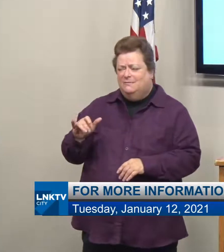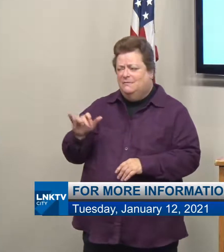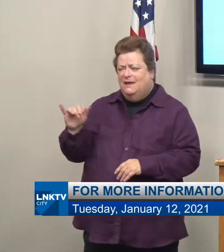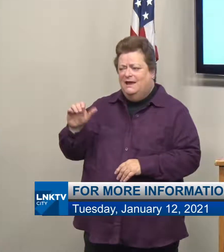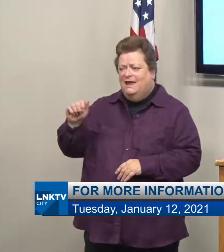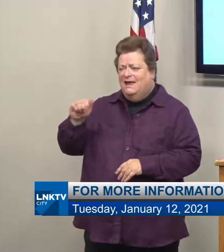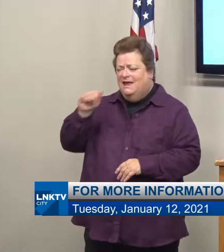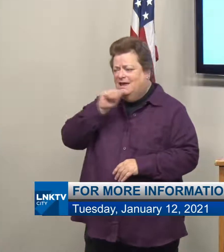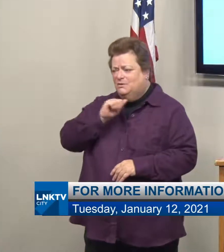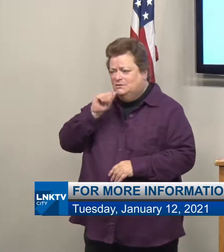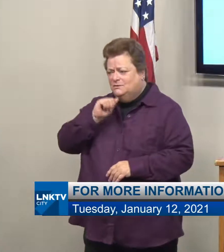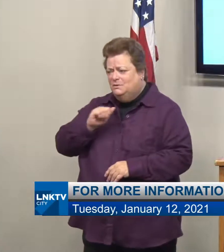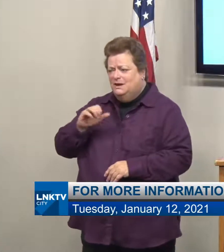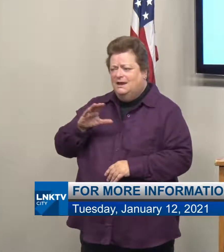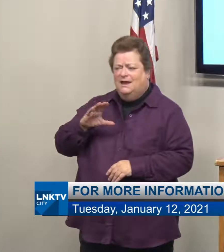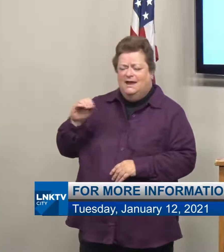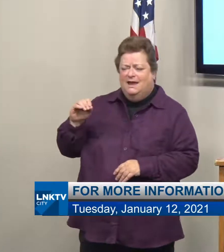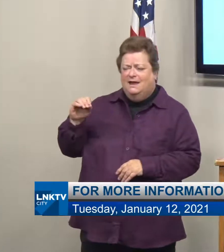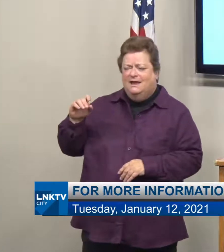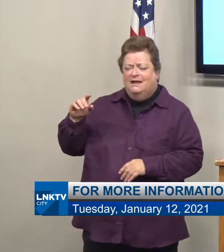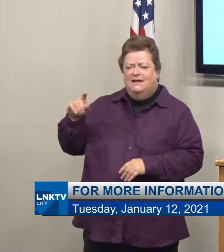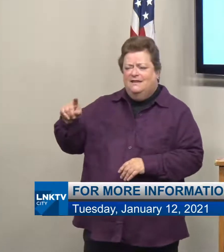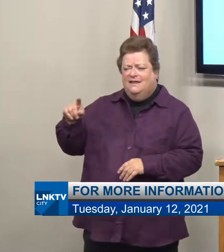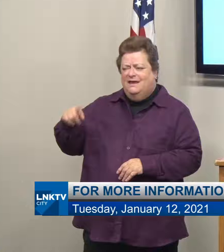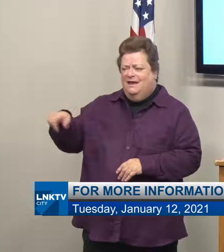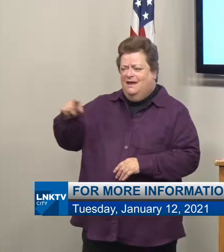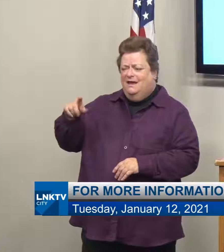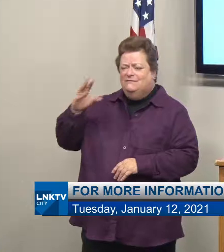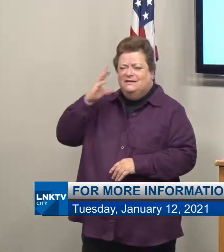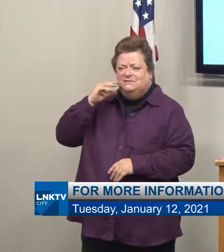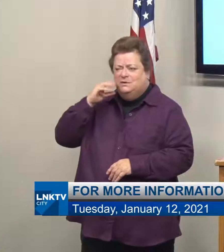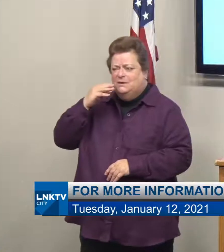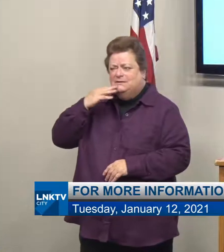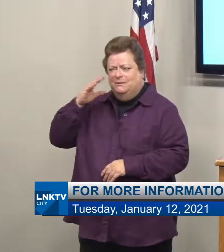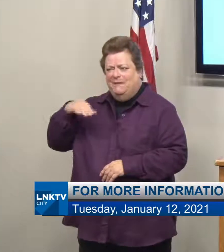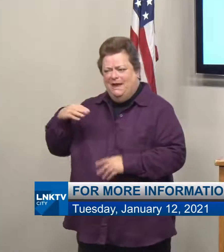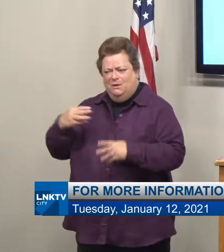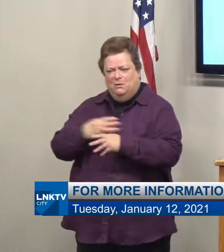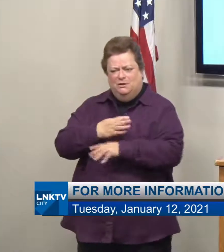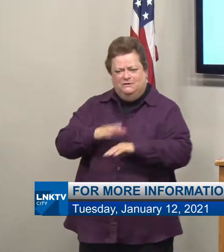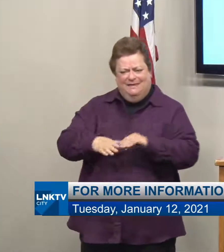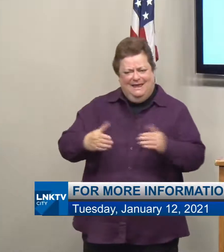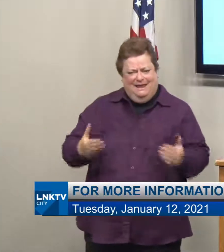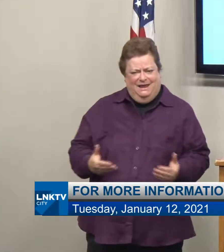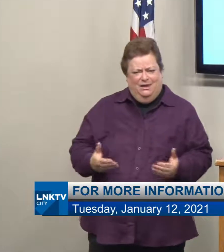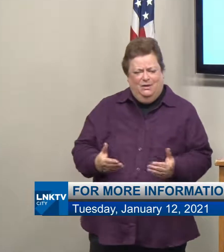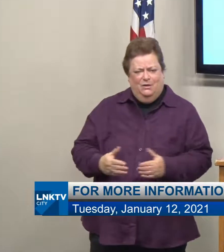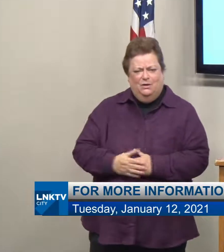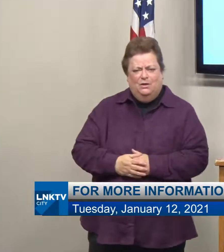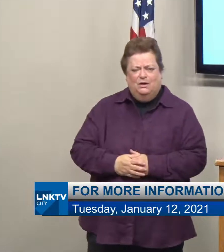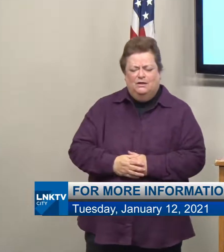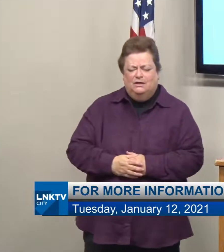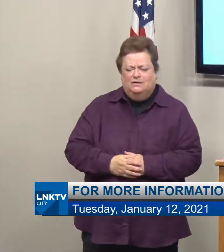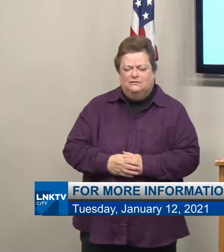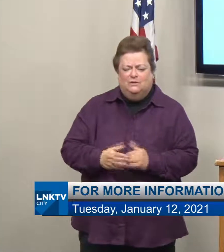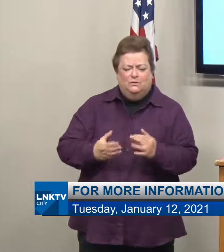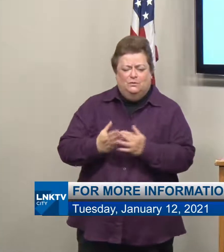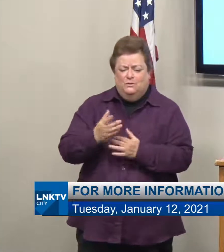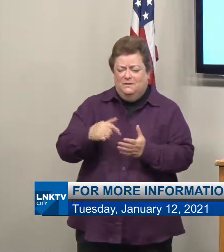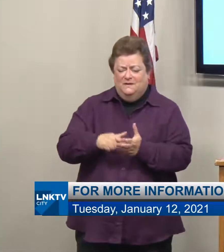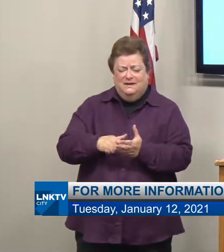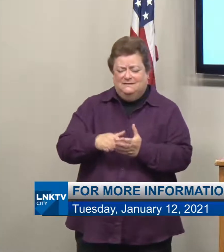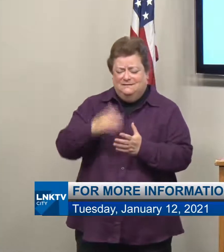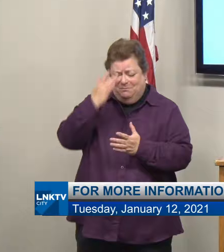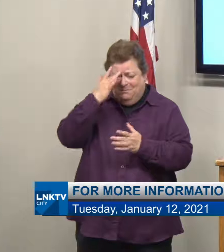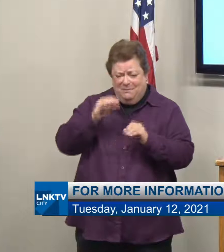County are experiencing right now. That said, if there's anything we've learned in this prolonged pandemic,